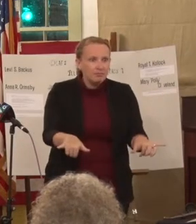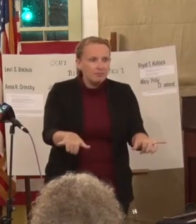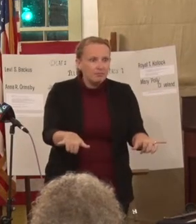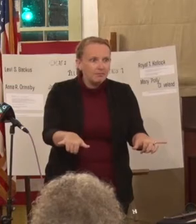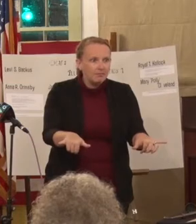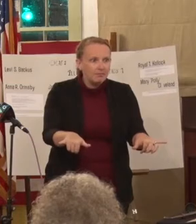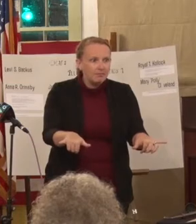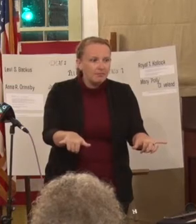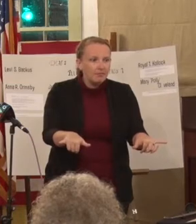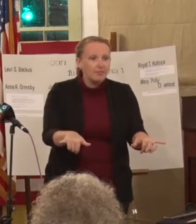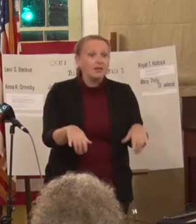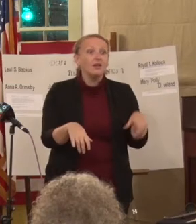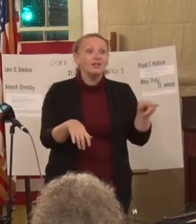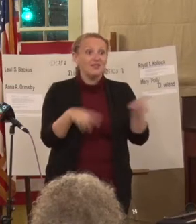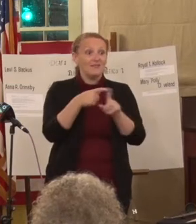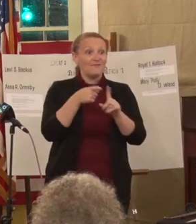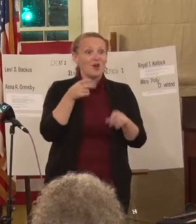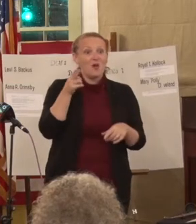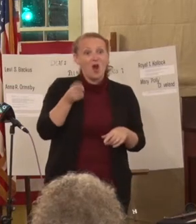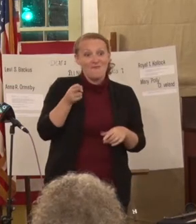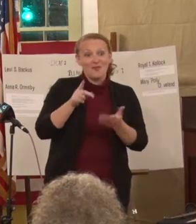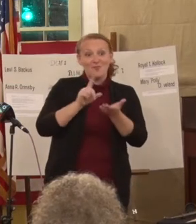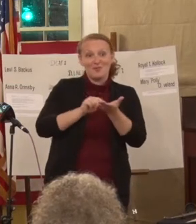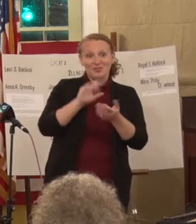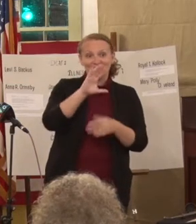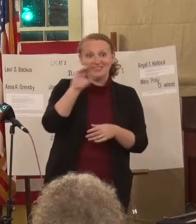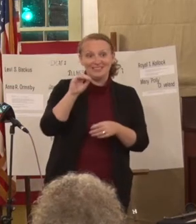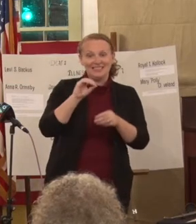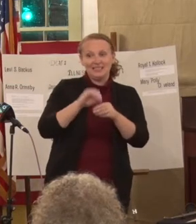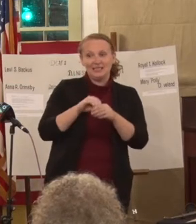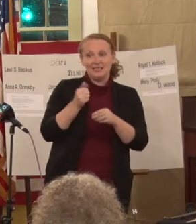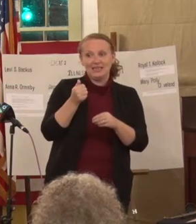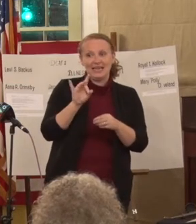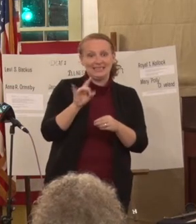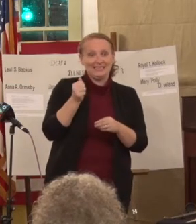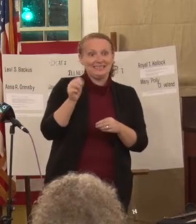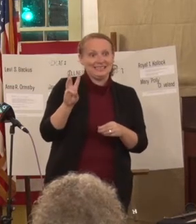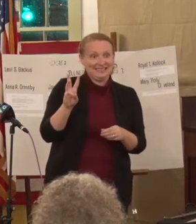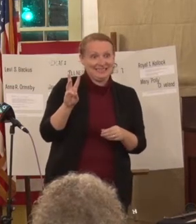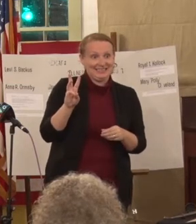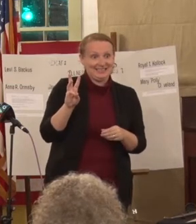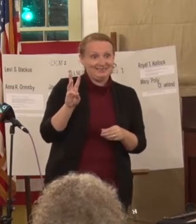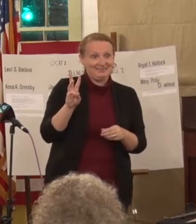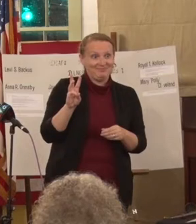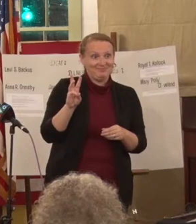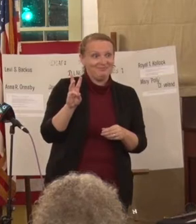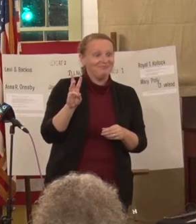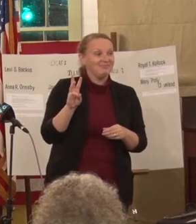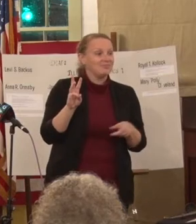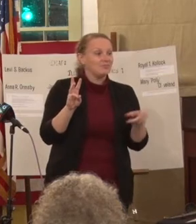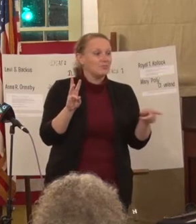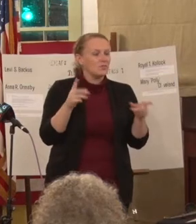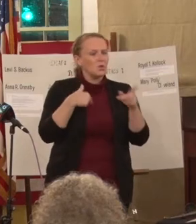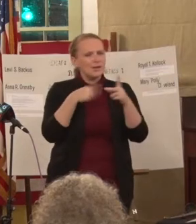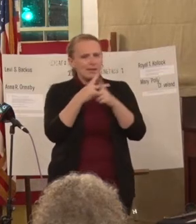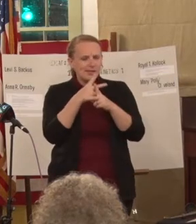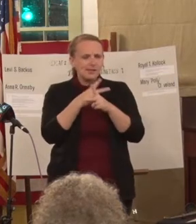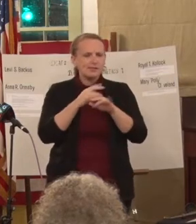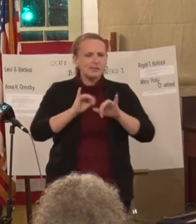Hartford Publishing Company in 1816. and what we figured was